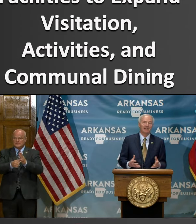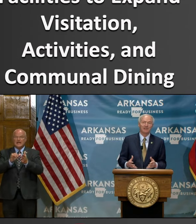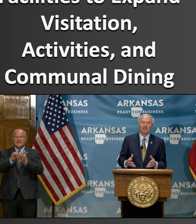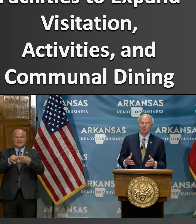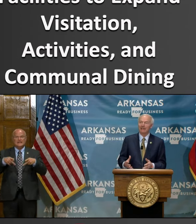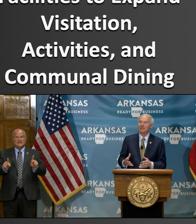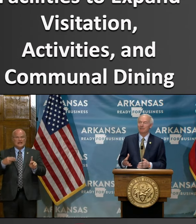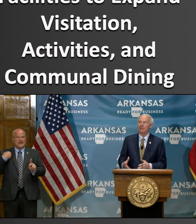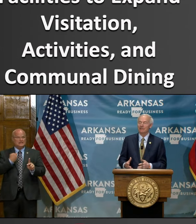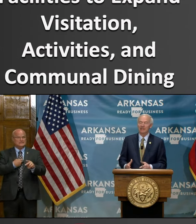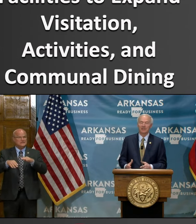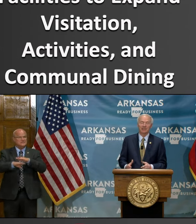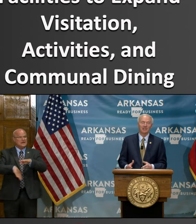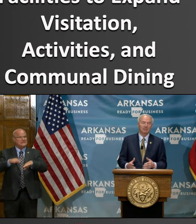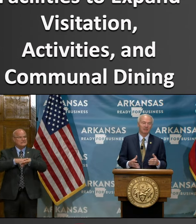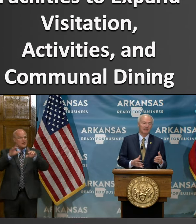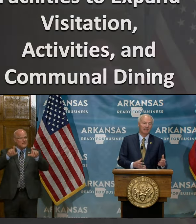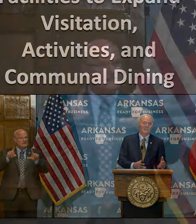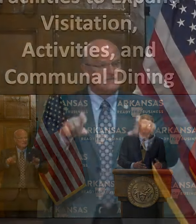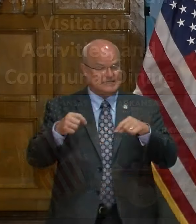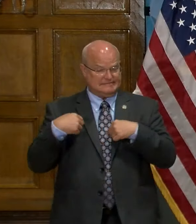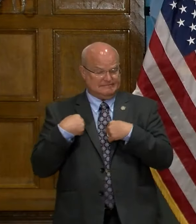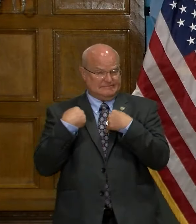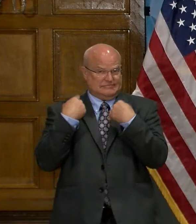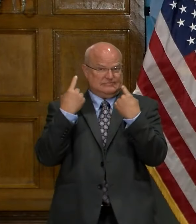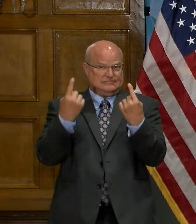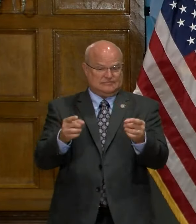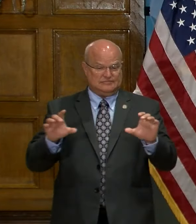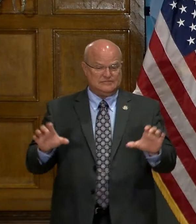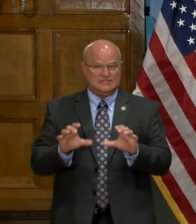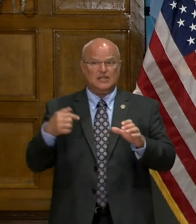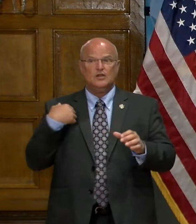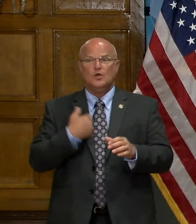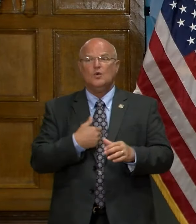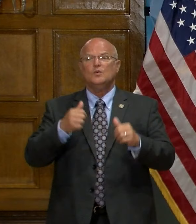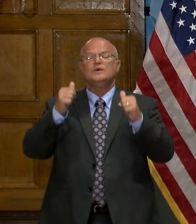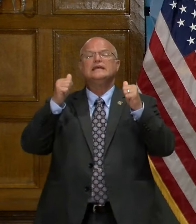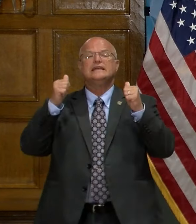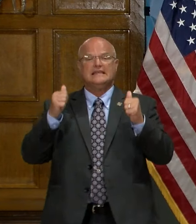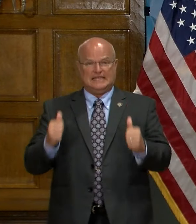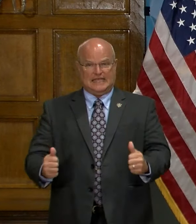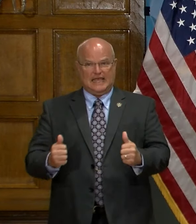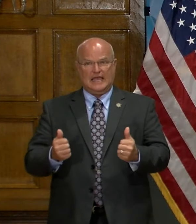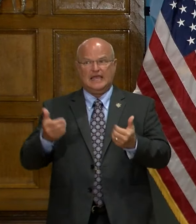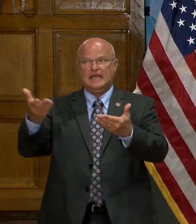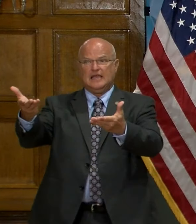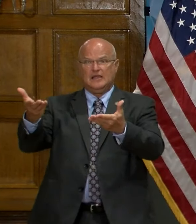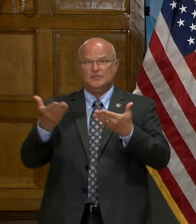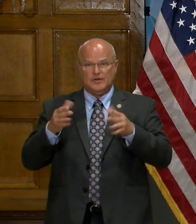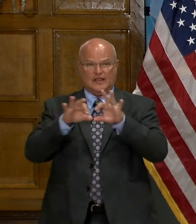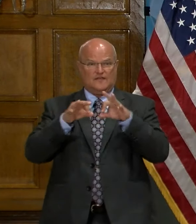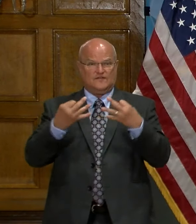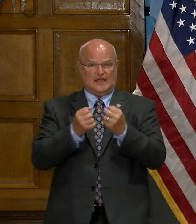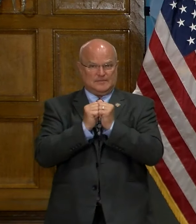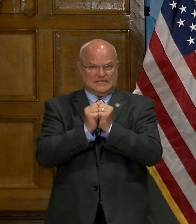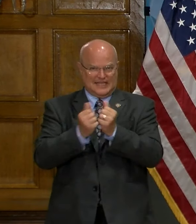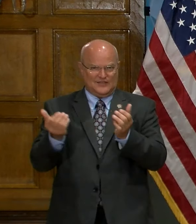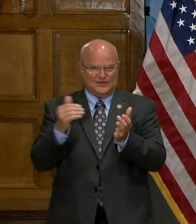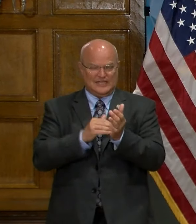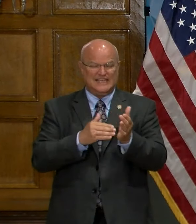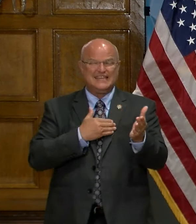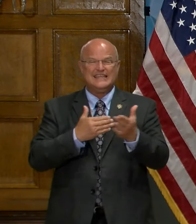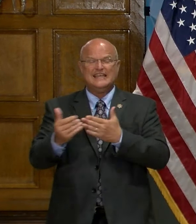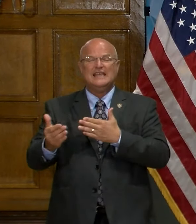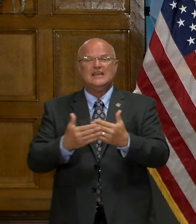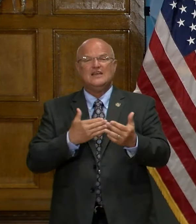that allows us, based upon the testing that's been done, so that we can bring loved ones together again, even